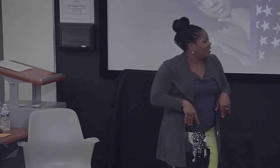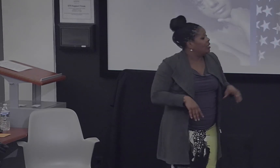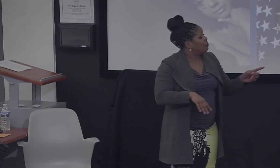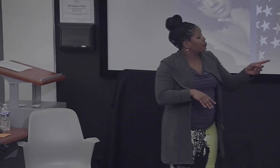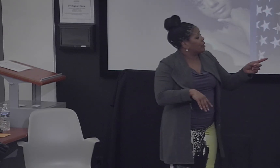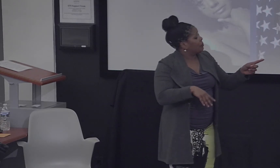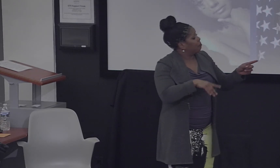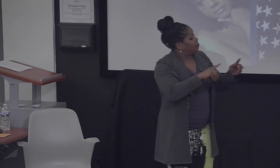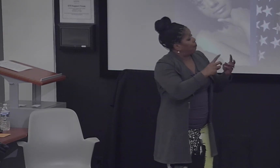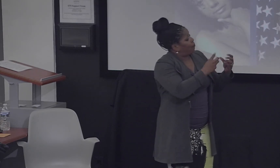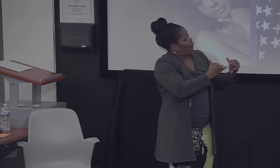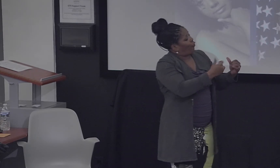the appropriate person for this job.